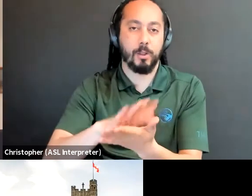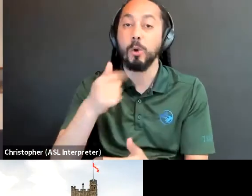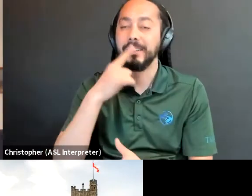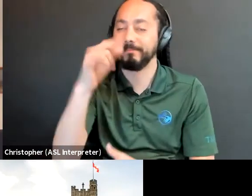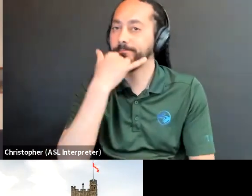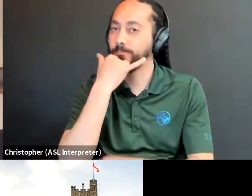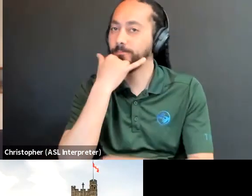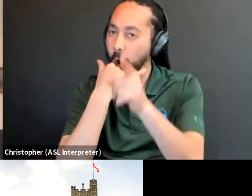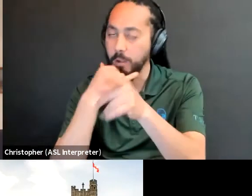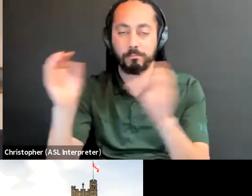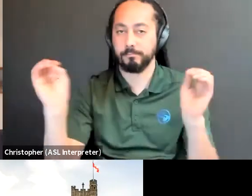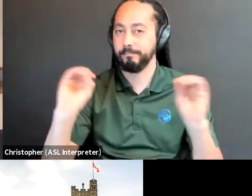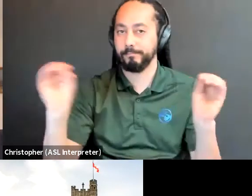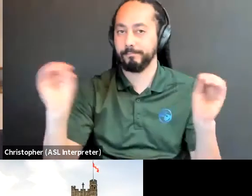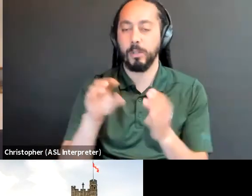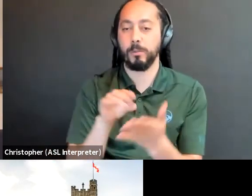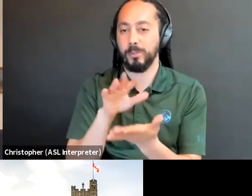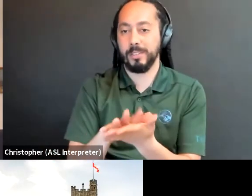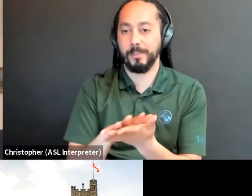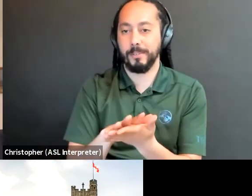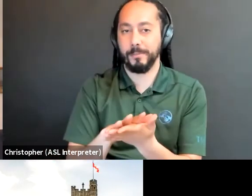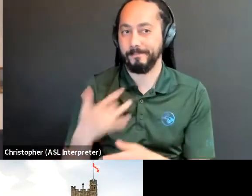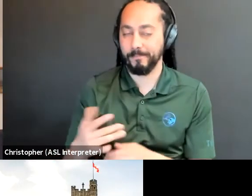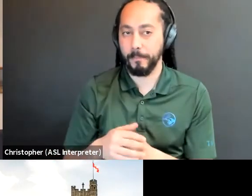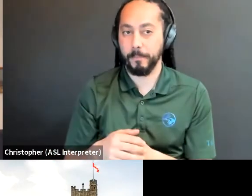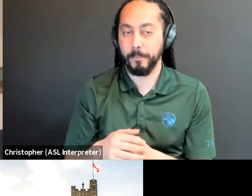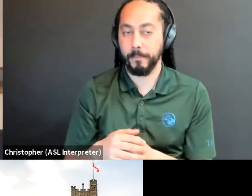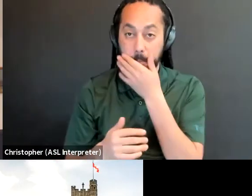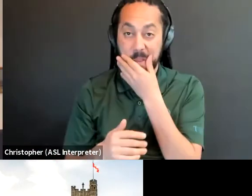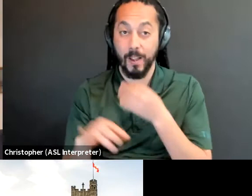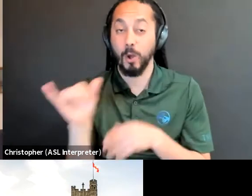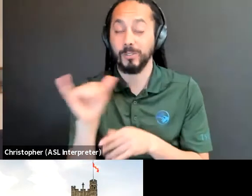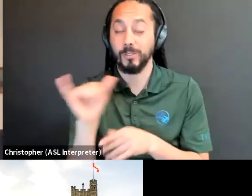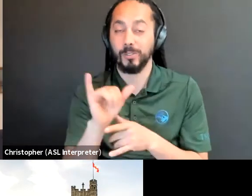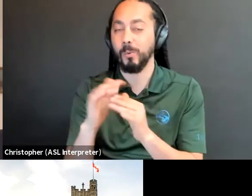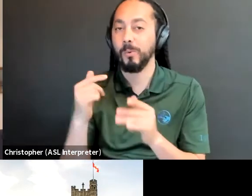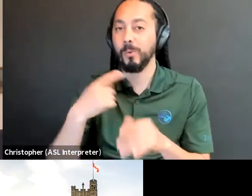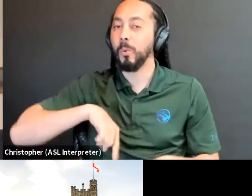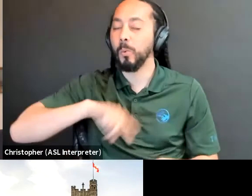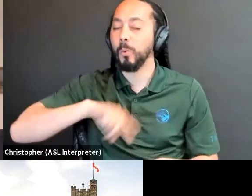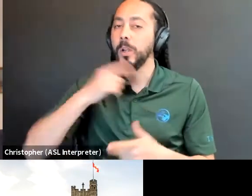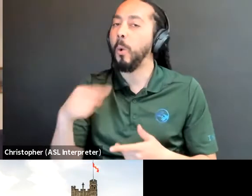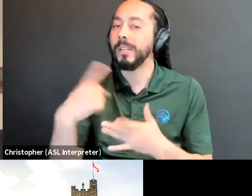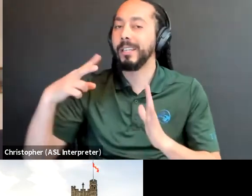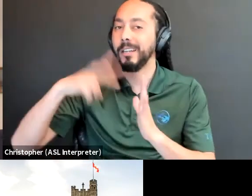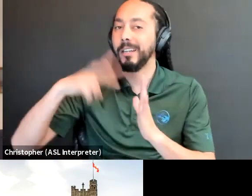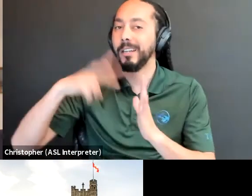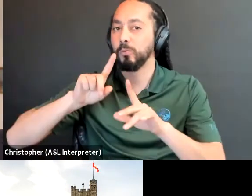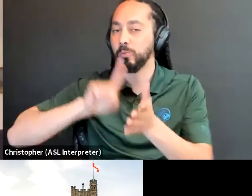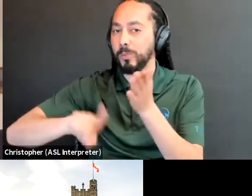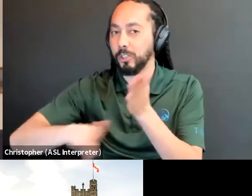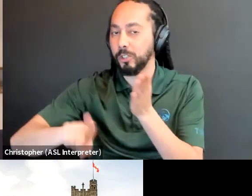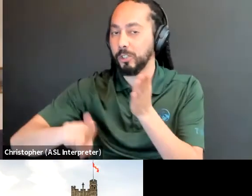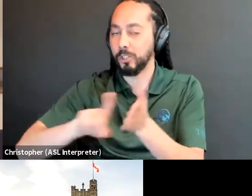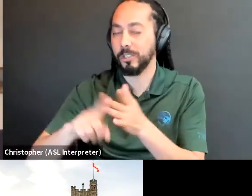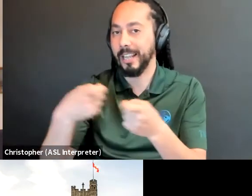The fact that we were limited to electronic cases meant that most of our data set involved cases that had gone